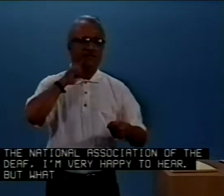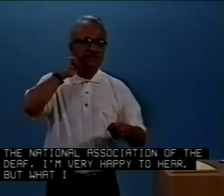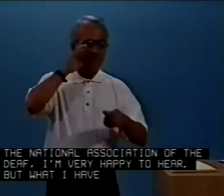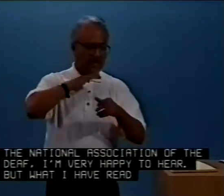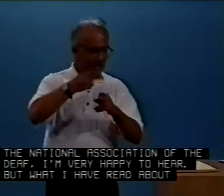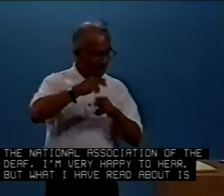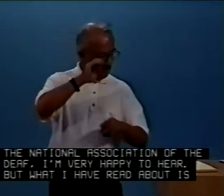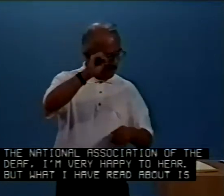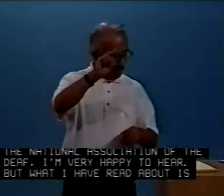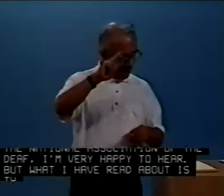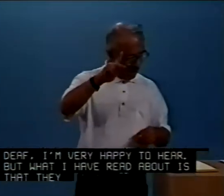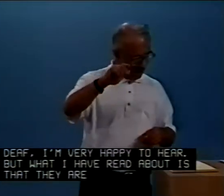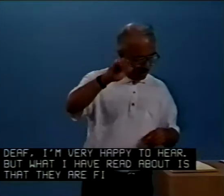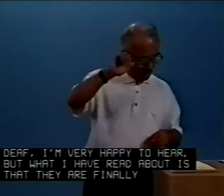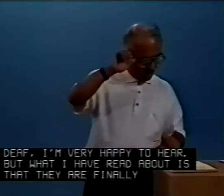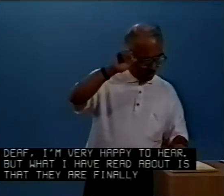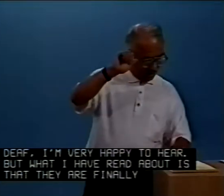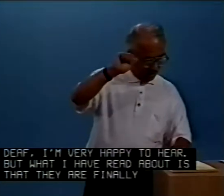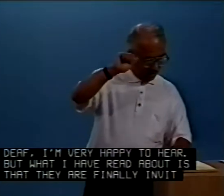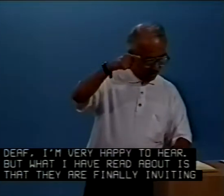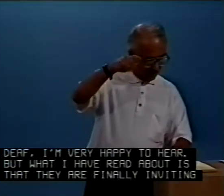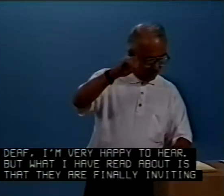inviting Hispanic deaf man by the name of Mark